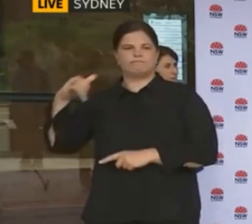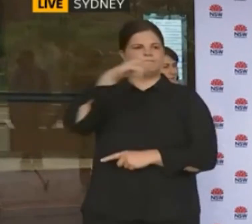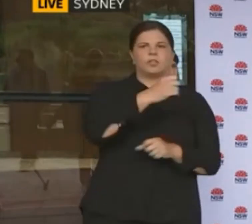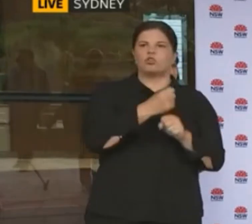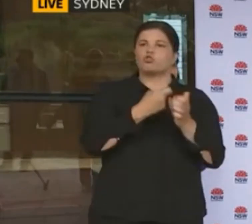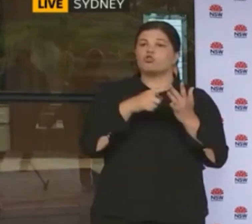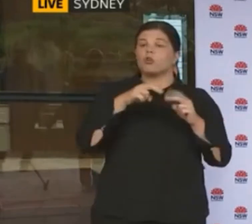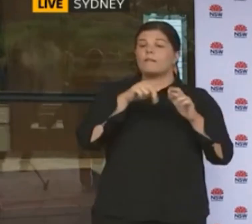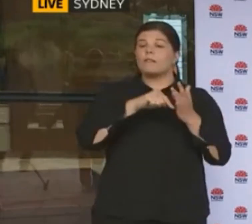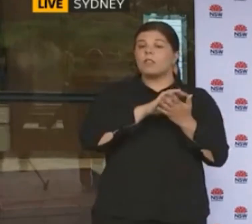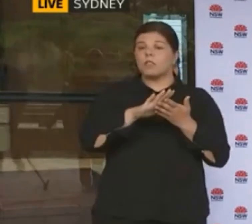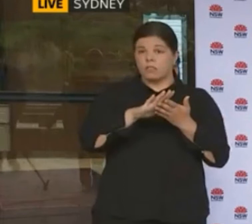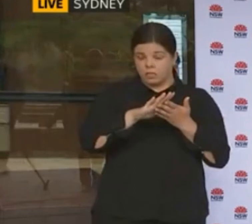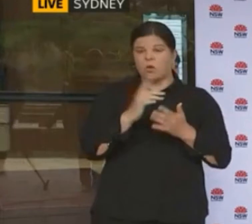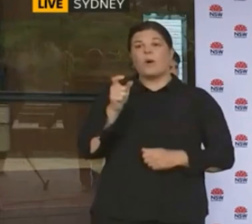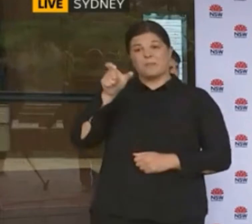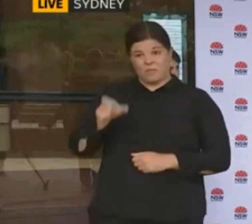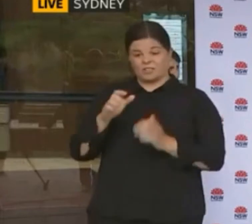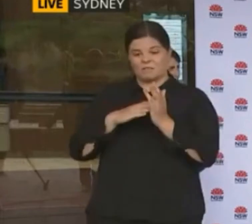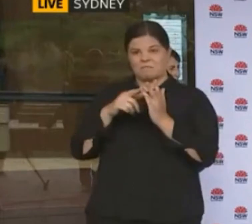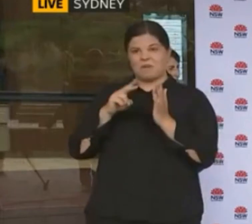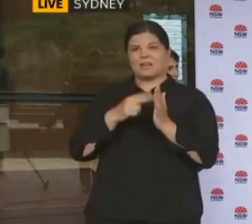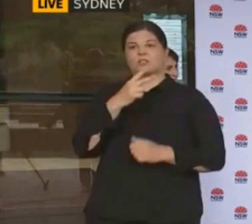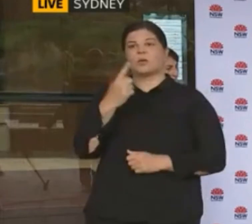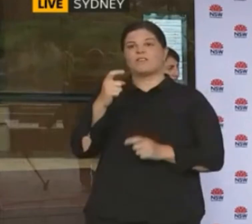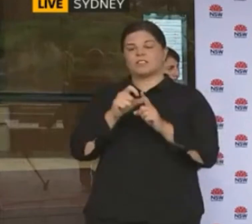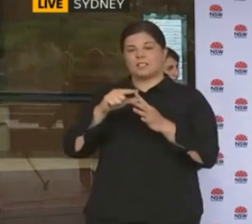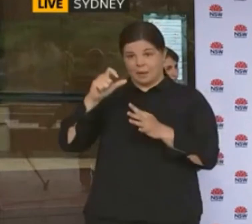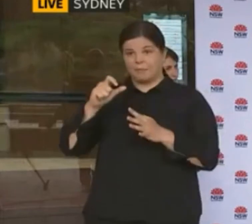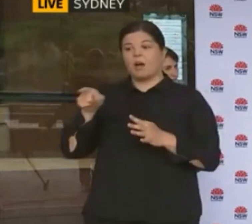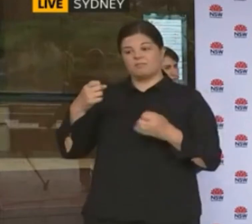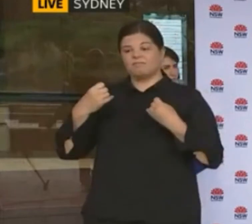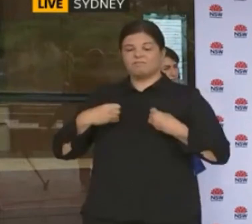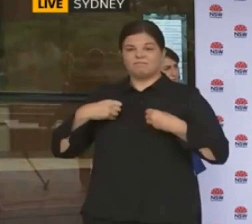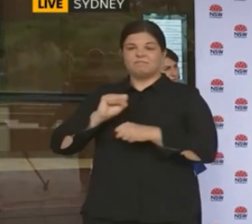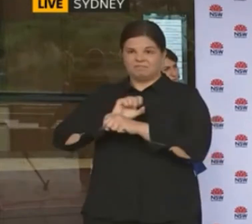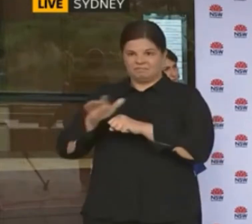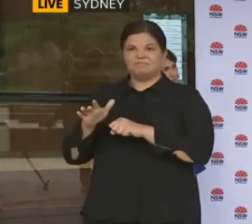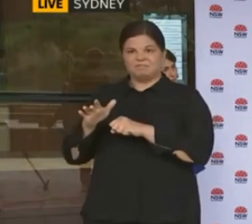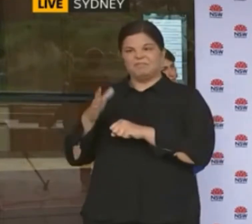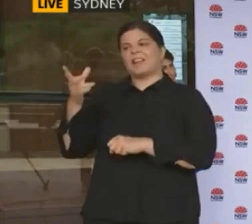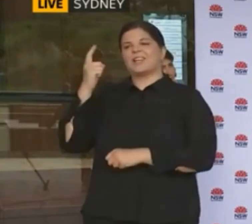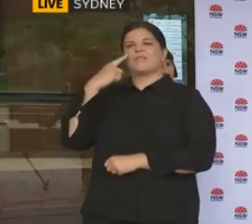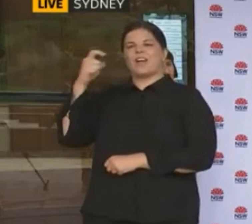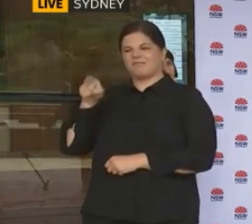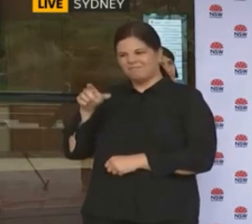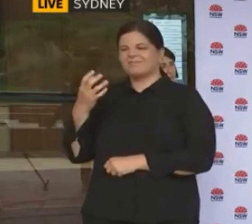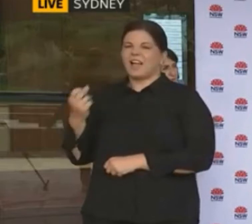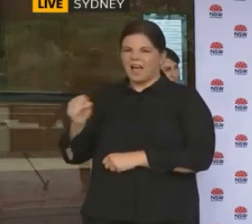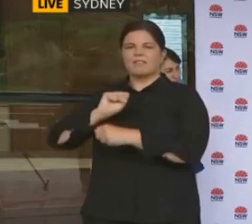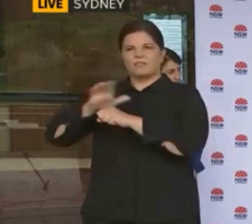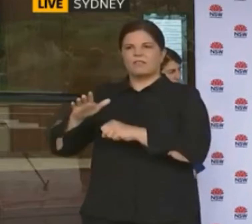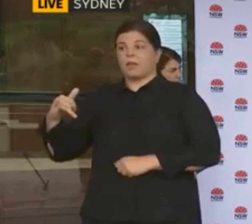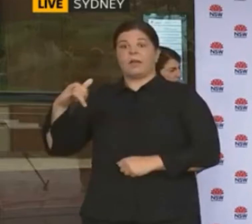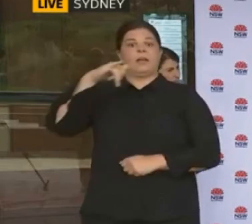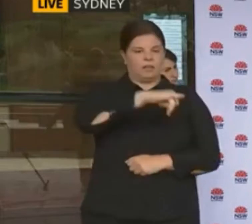you recall, a person who flew from Sydney to Griffith on Monday the 21st of December was confirmed last week as having COVID, and